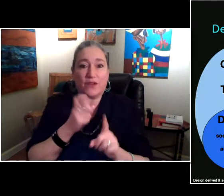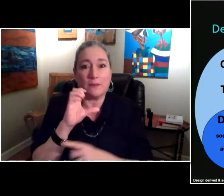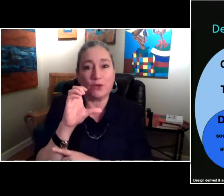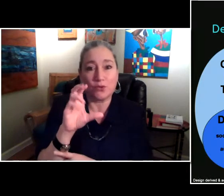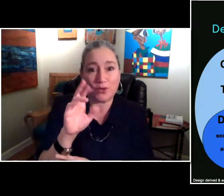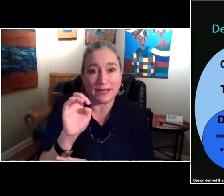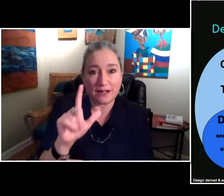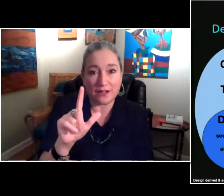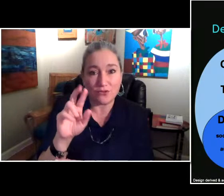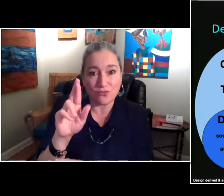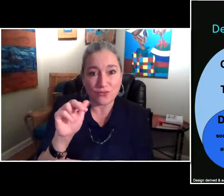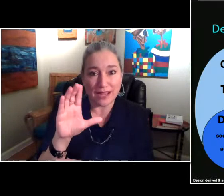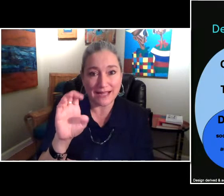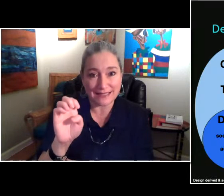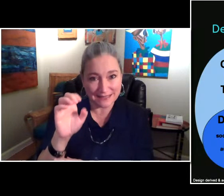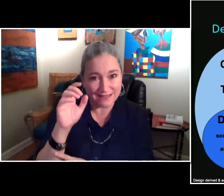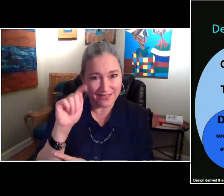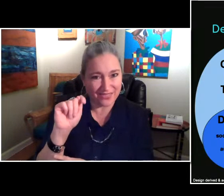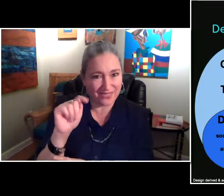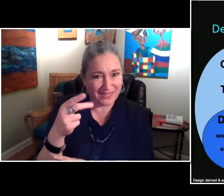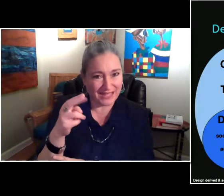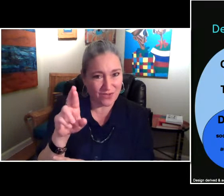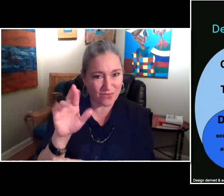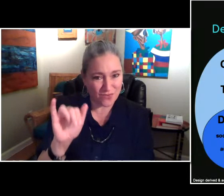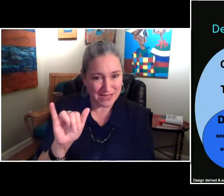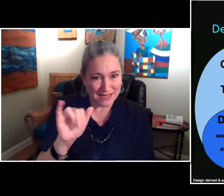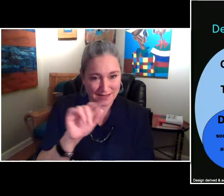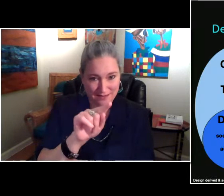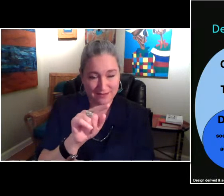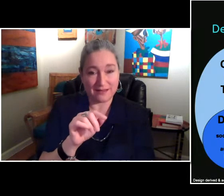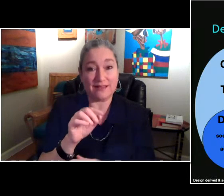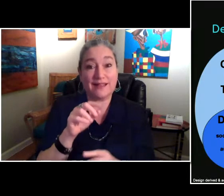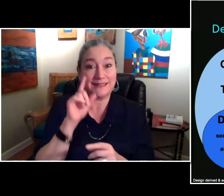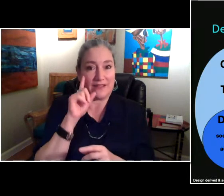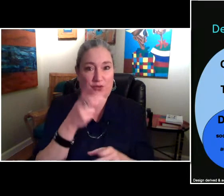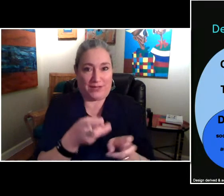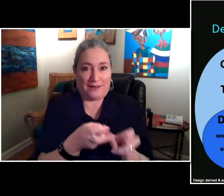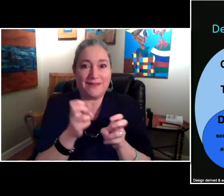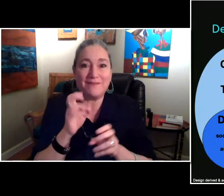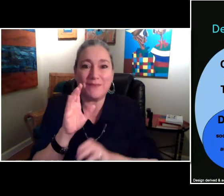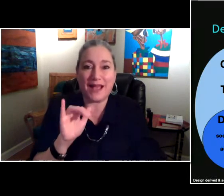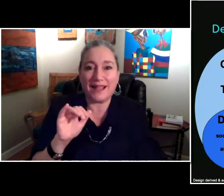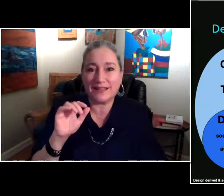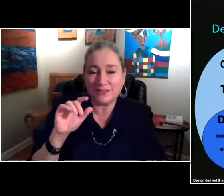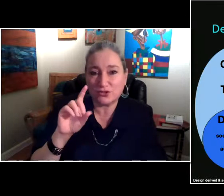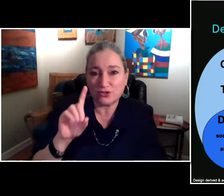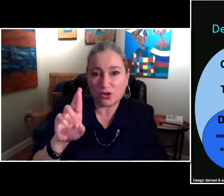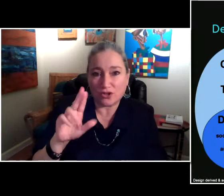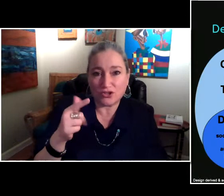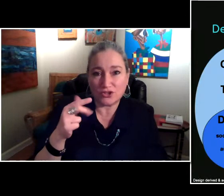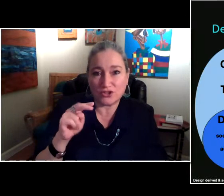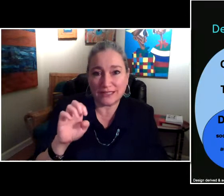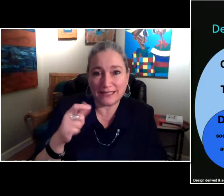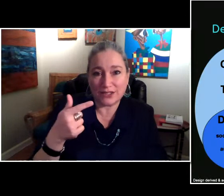DeafCrit, as you see in this image here, is derived from critical race theory.